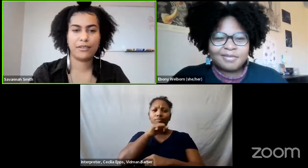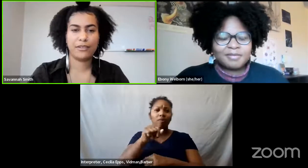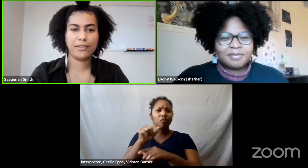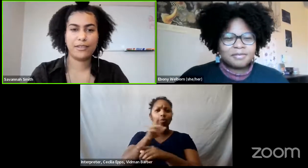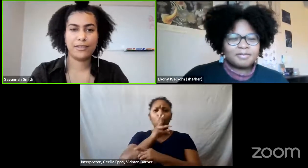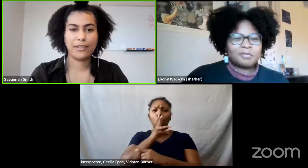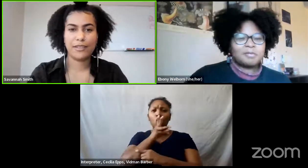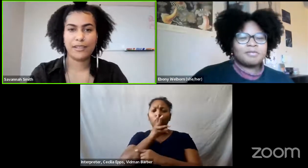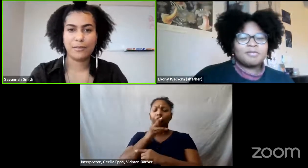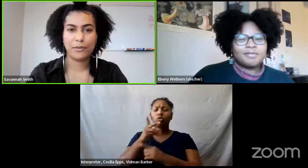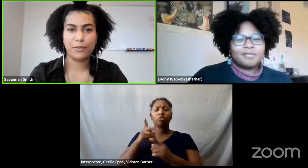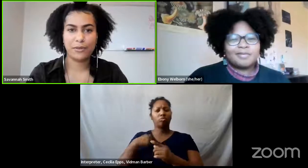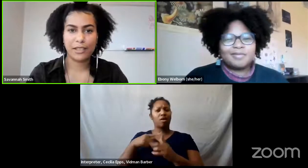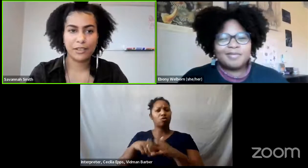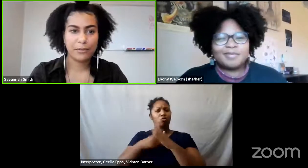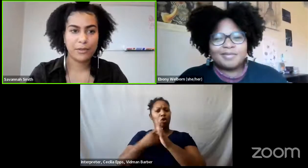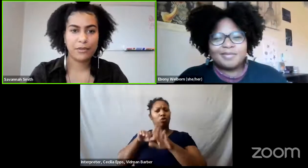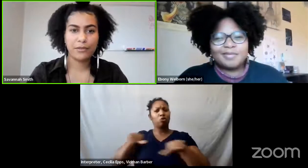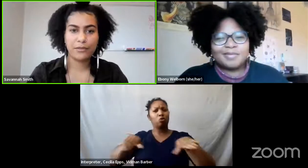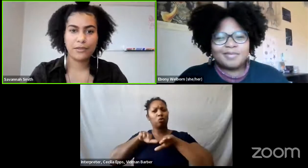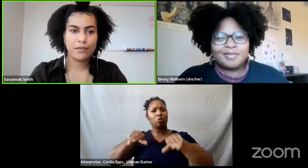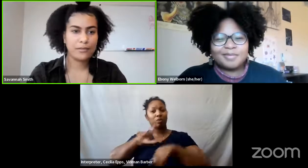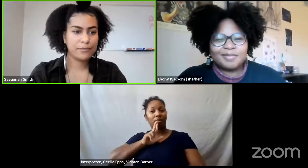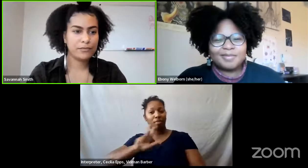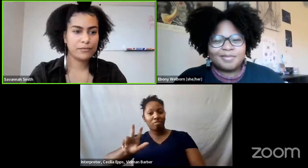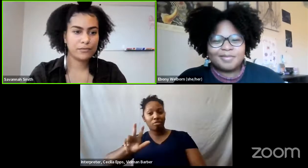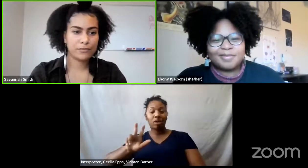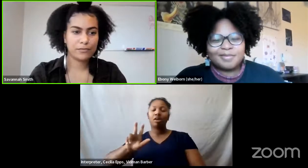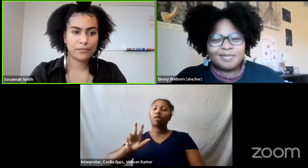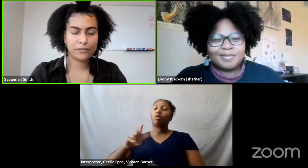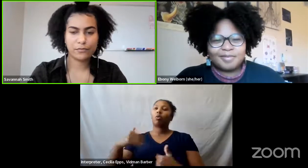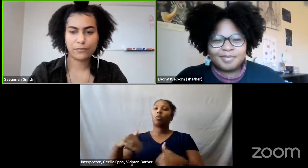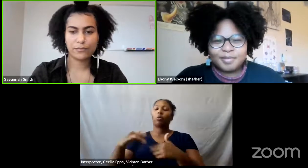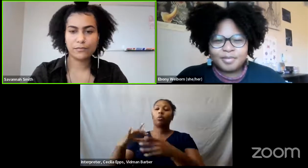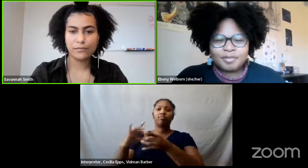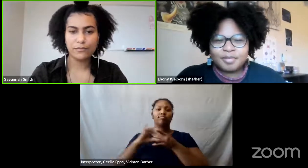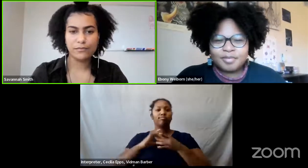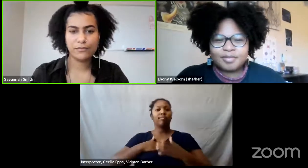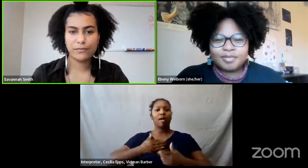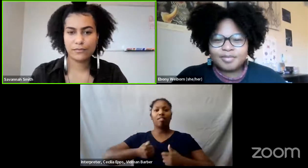life. That's beautiful. Thank you, Camille.